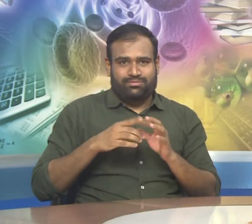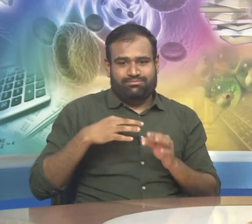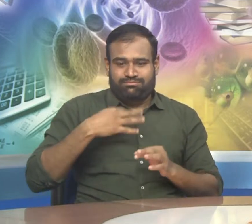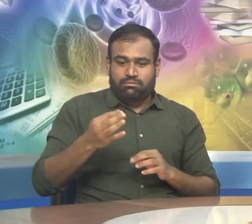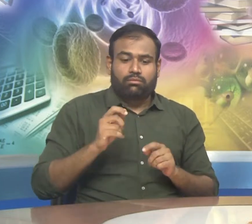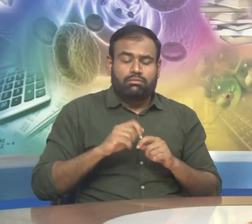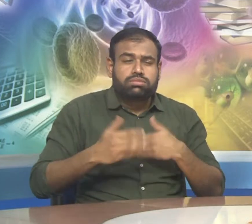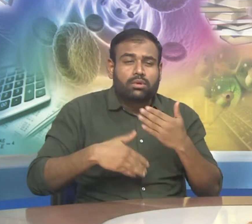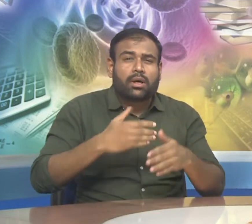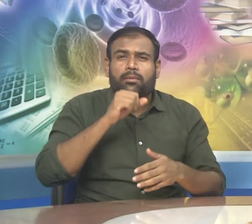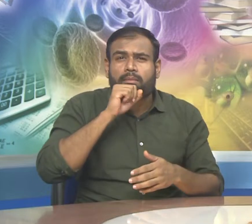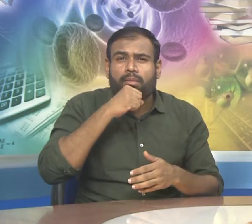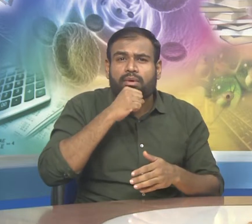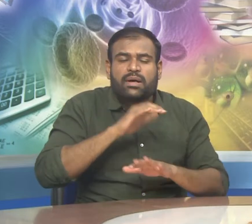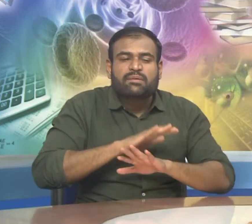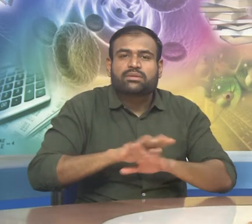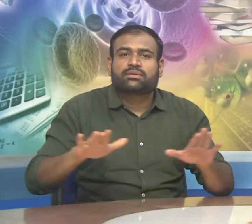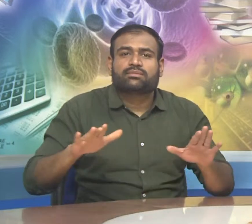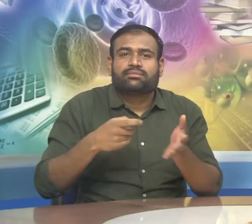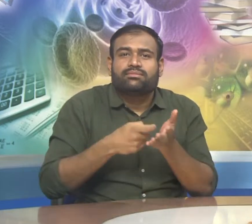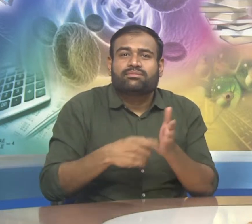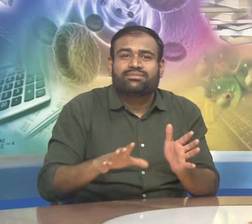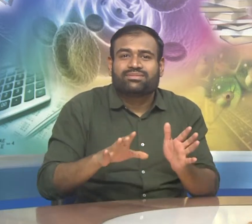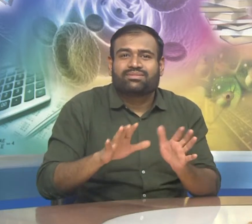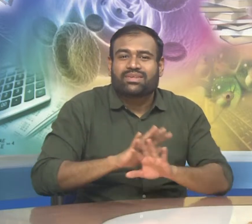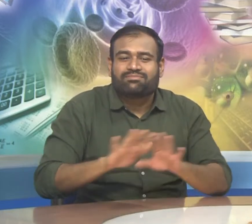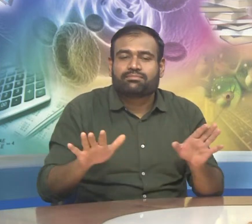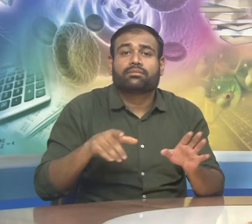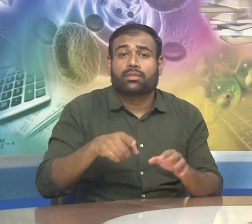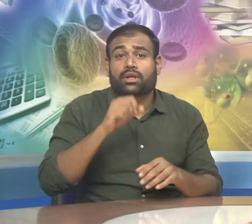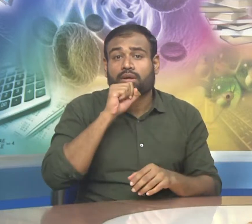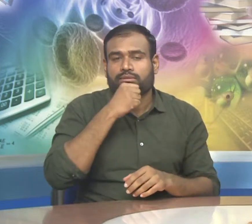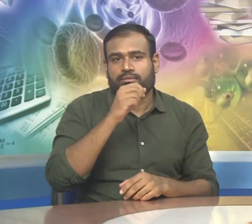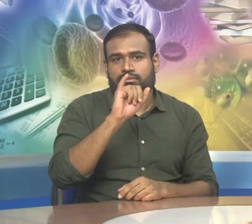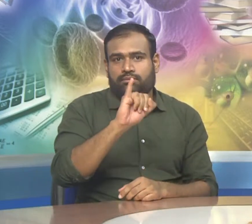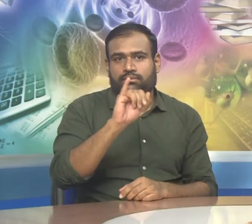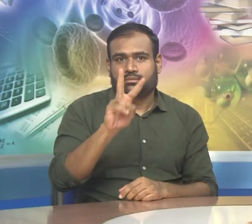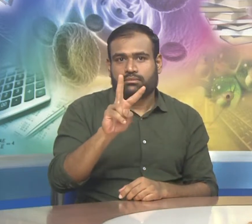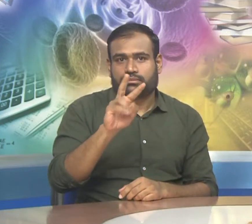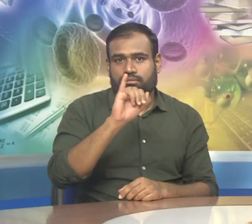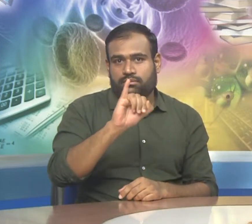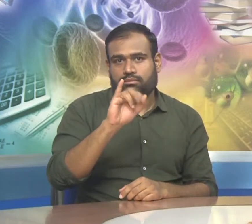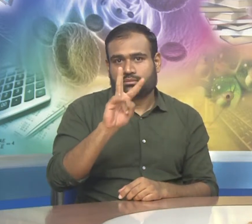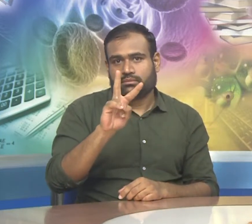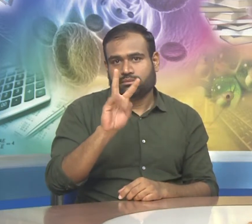hold office till attain the age of 62.